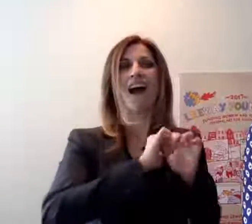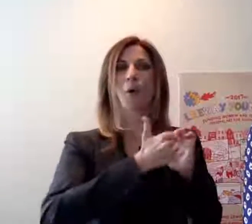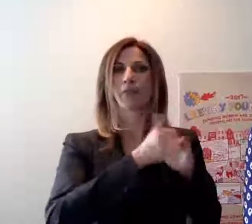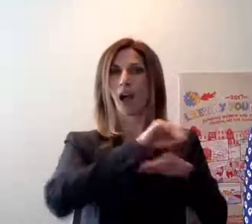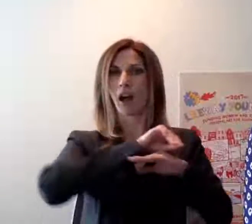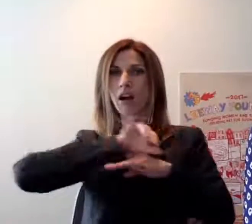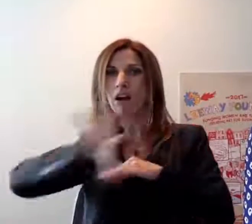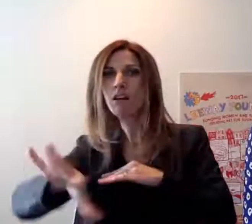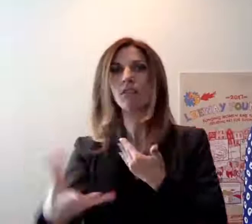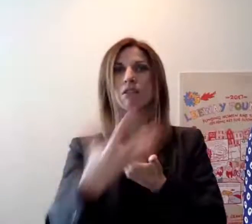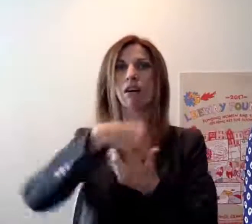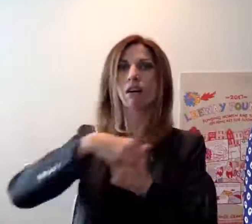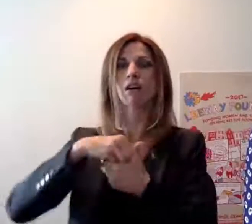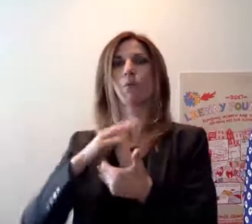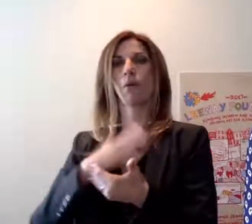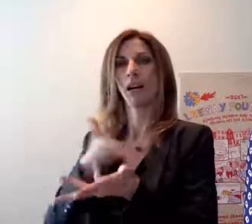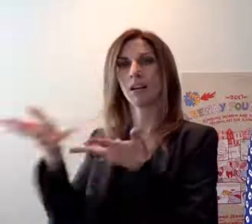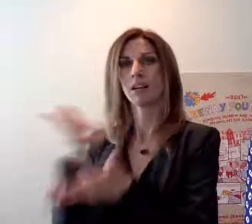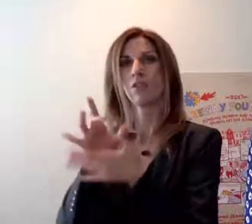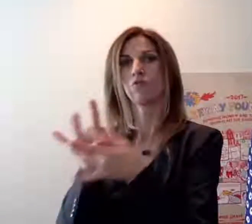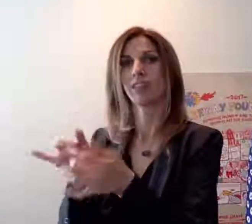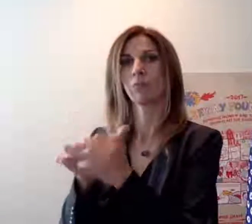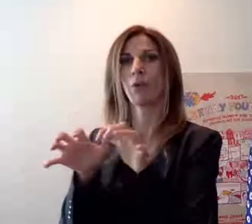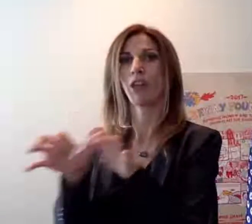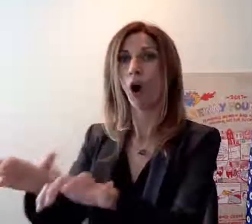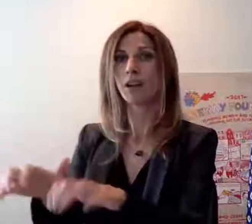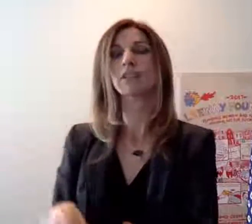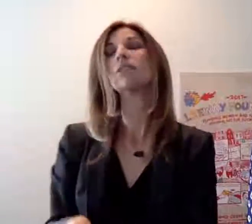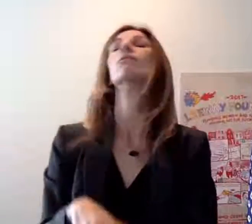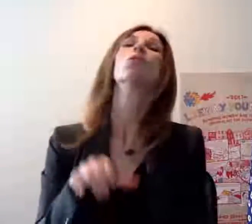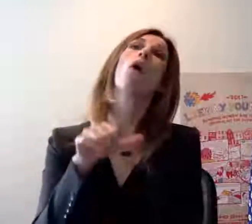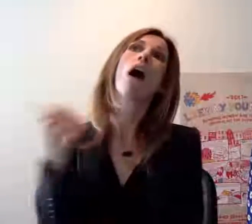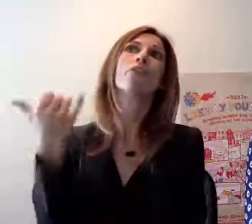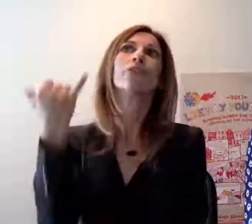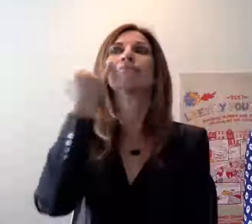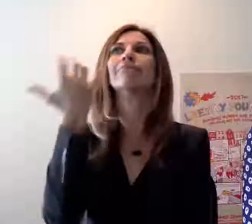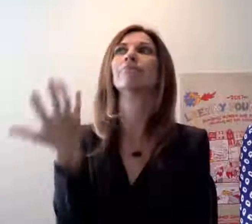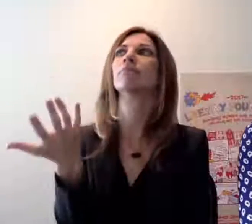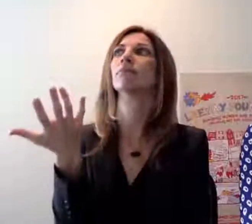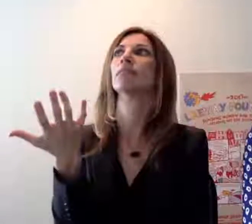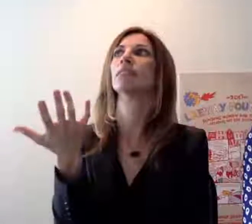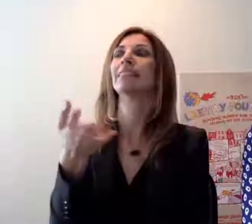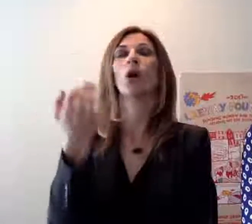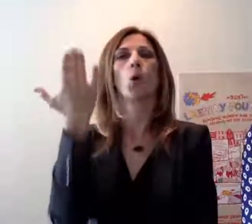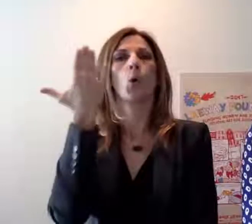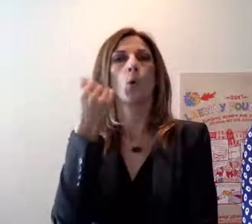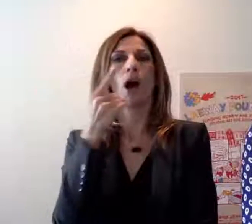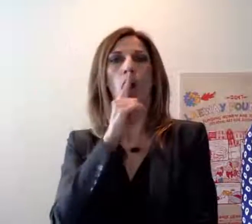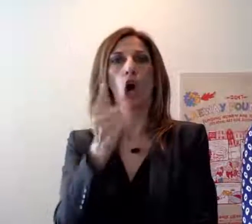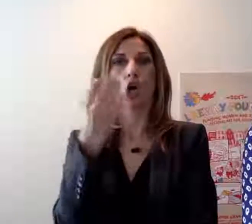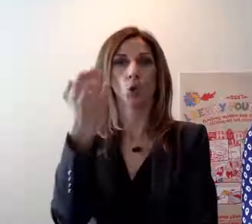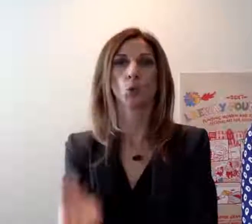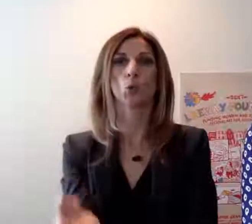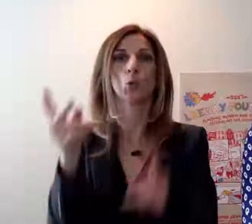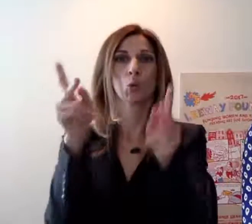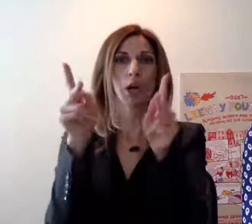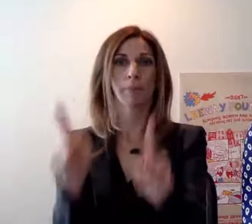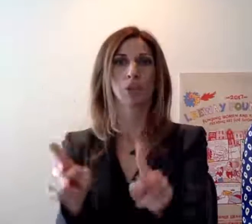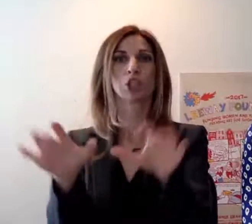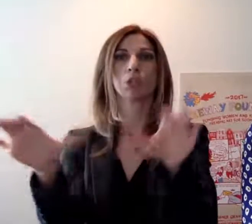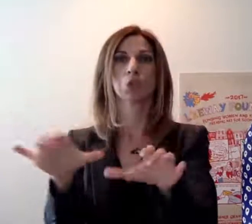in this. So another way to think about this is the question of like, why are you the person to be